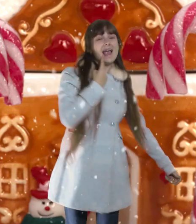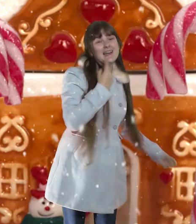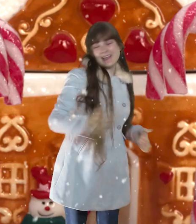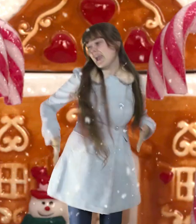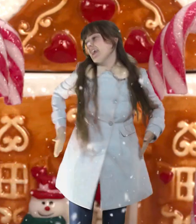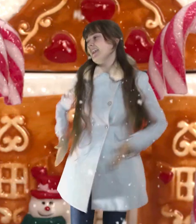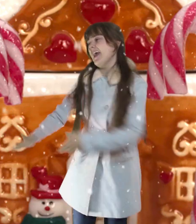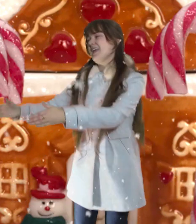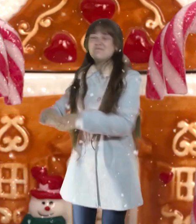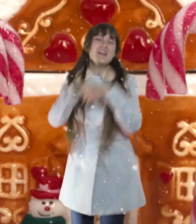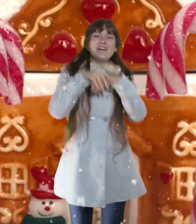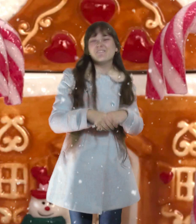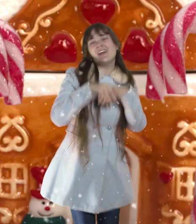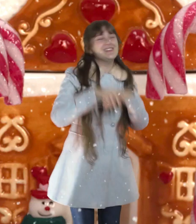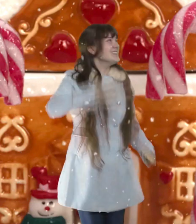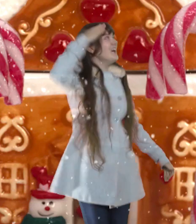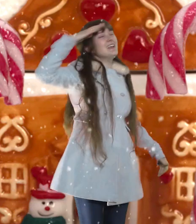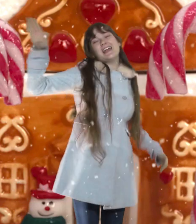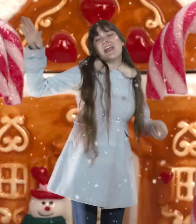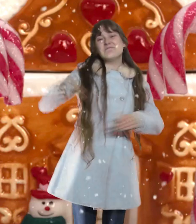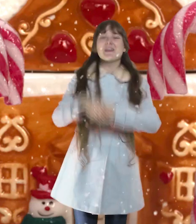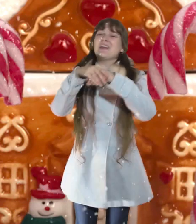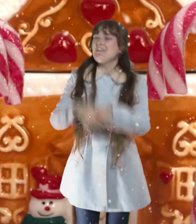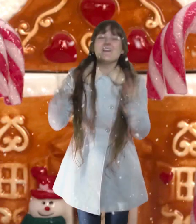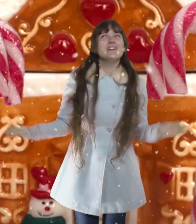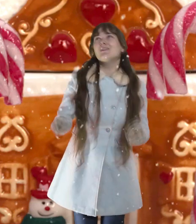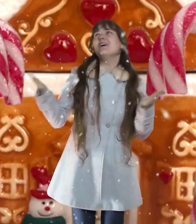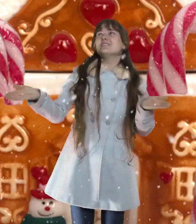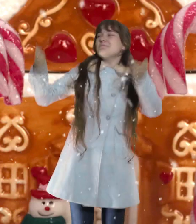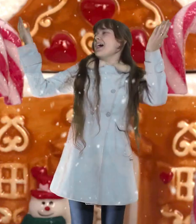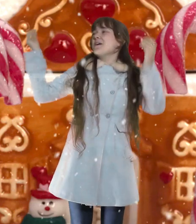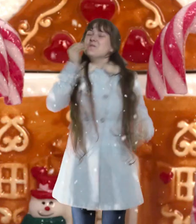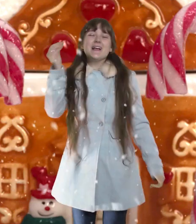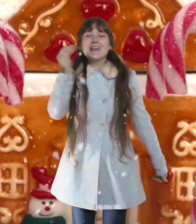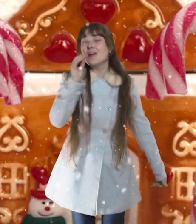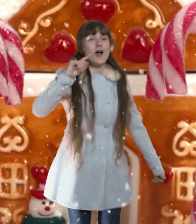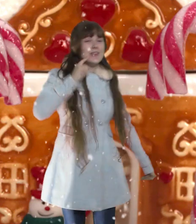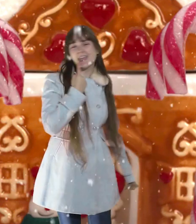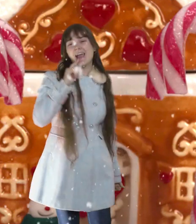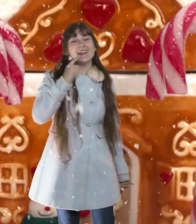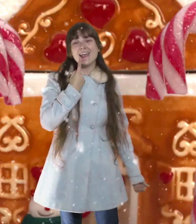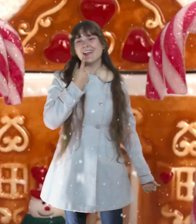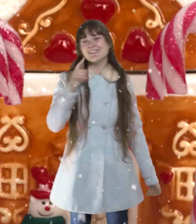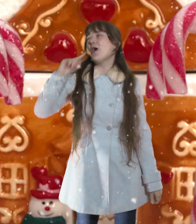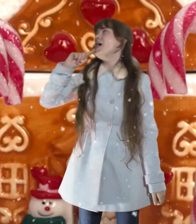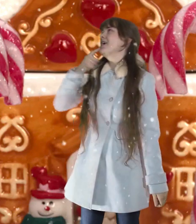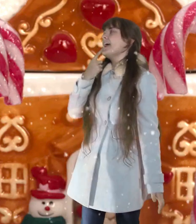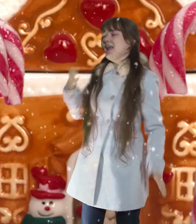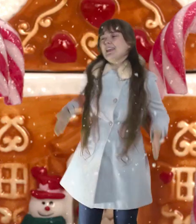Candy Cane Lane, bring a friend a sunny day. Bring a friend who loves to play. We'll eat all the candy canes. Candy